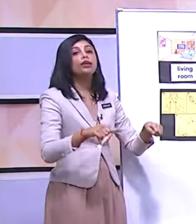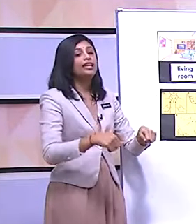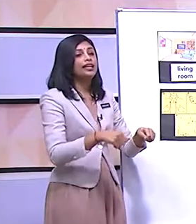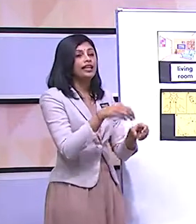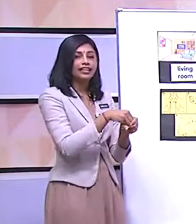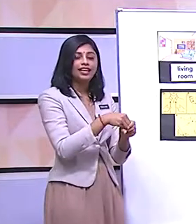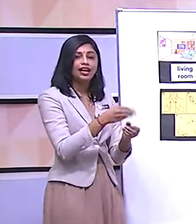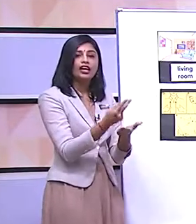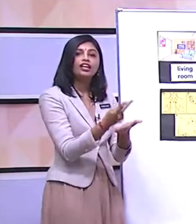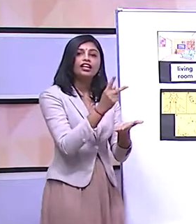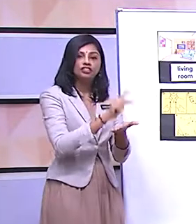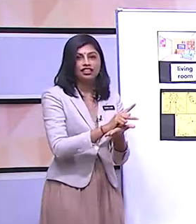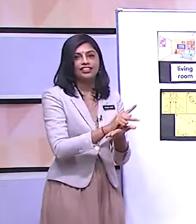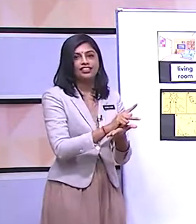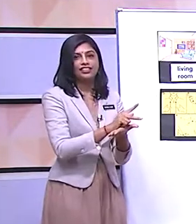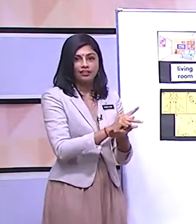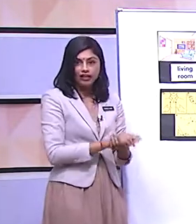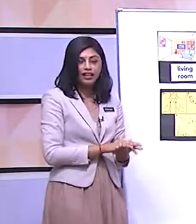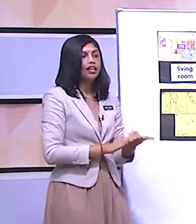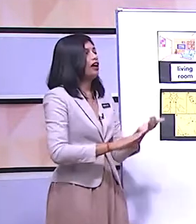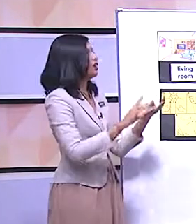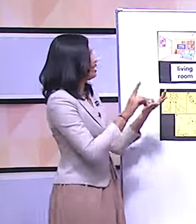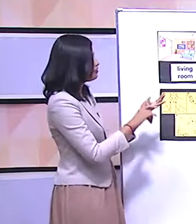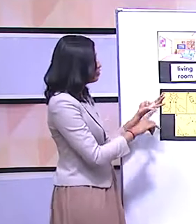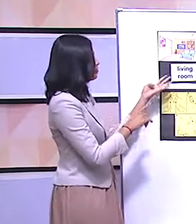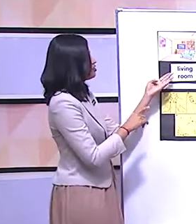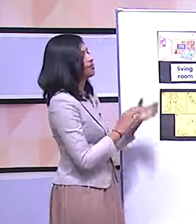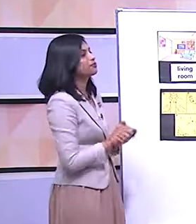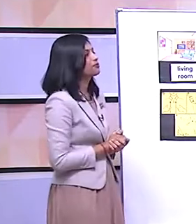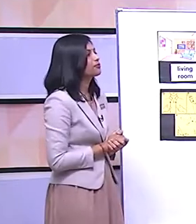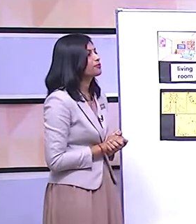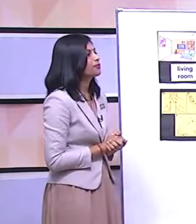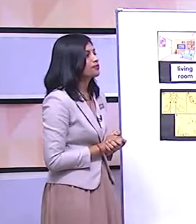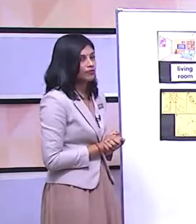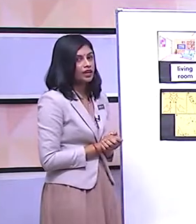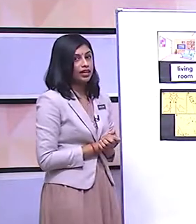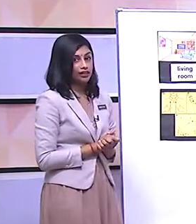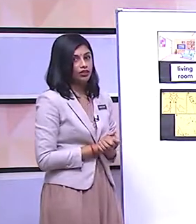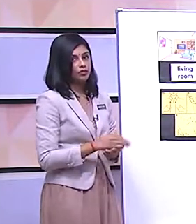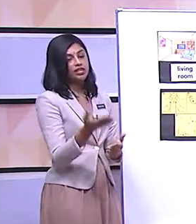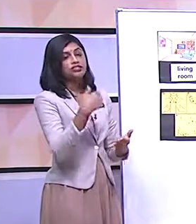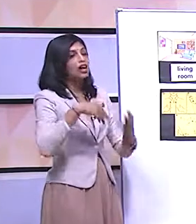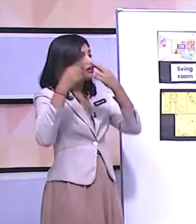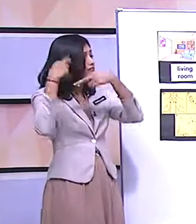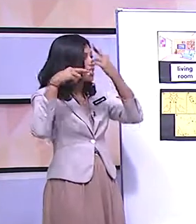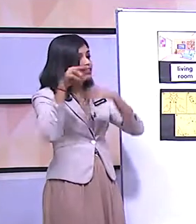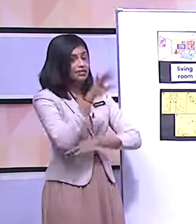cooking in the kitchen. All right. Okay, and the fourth picture? Living room. Okay, living room. Let's revise the